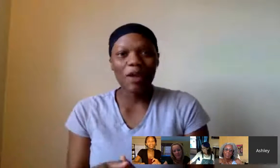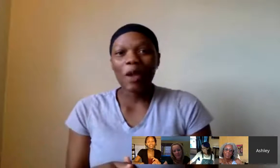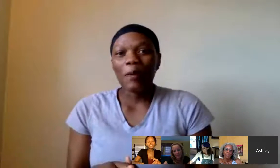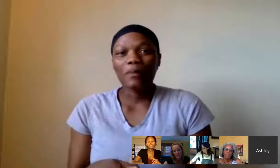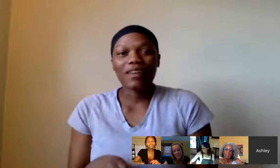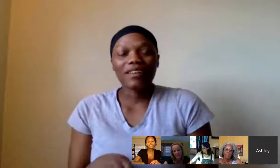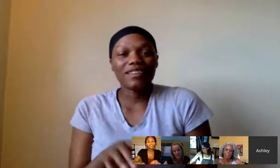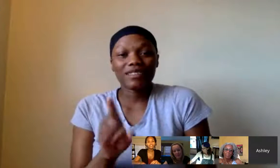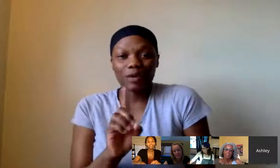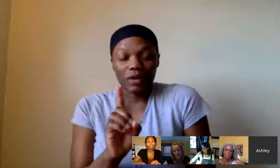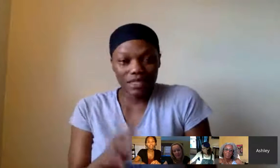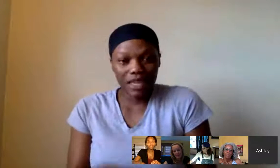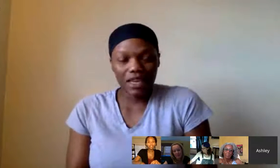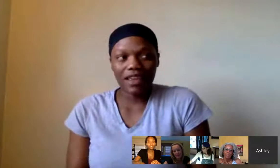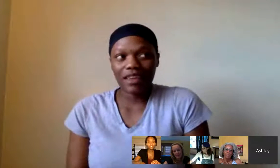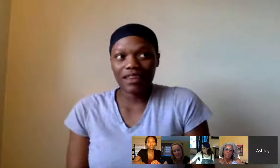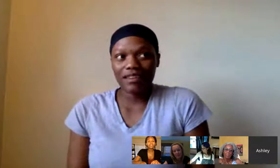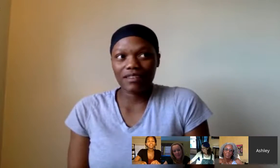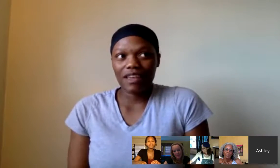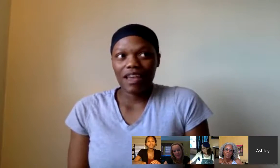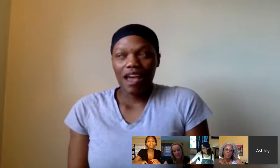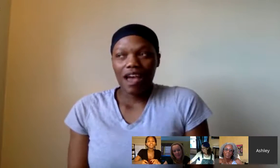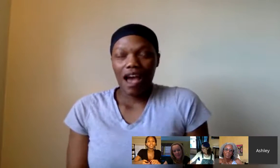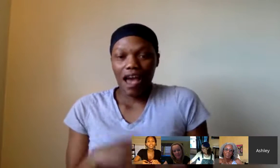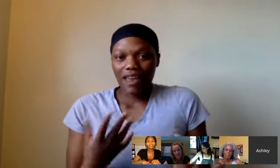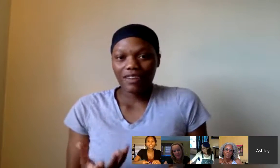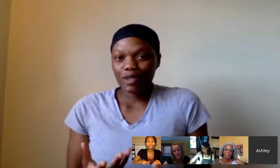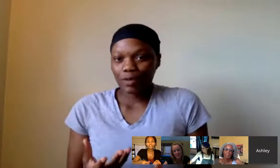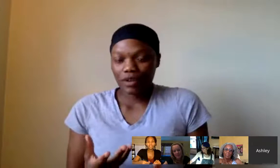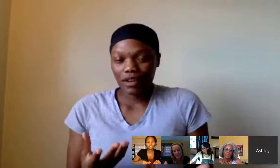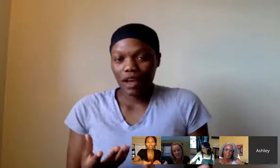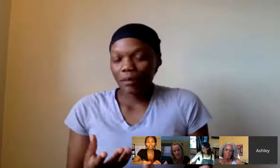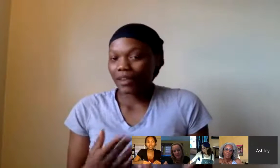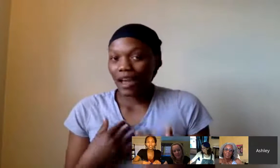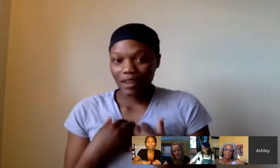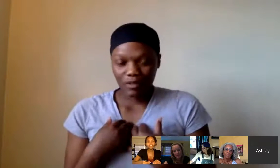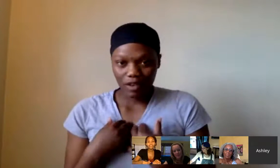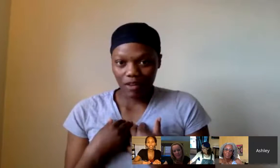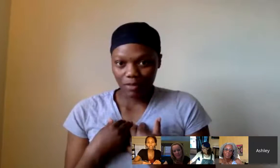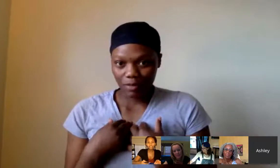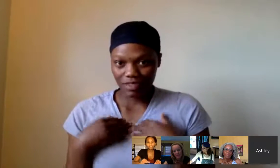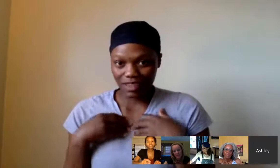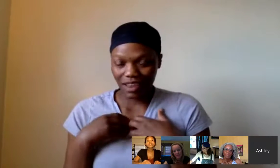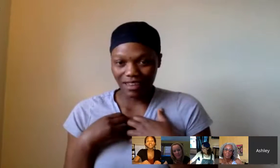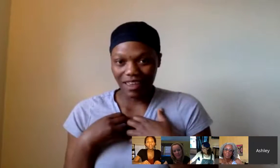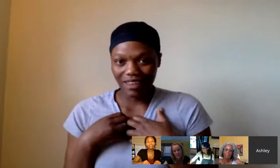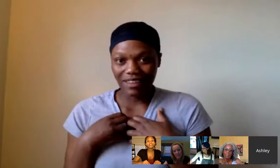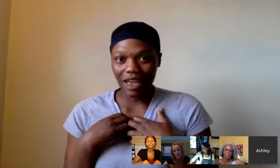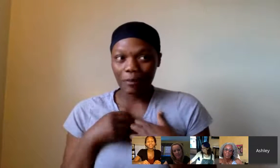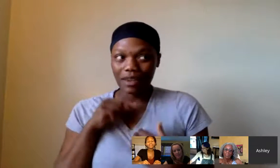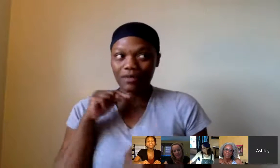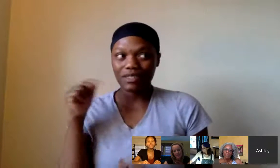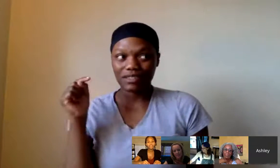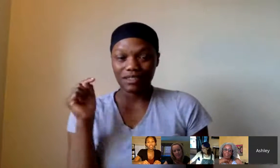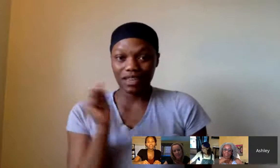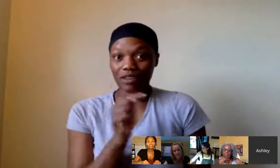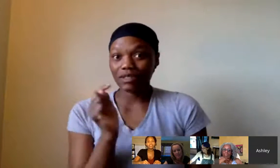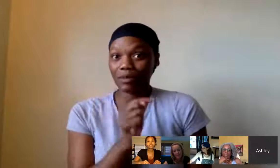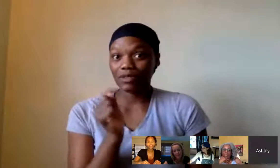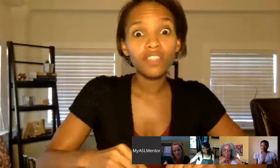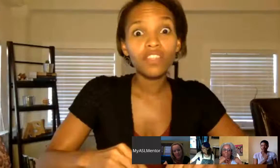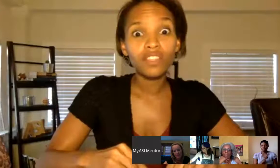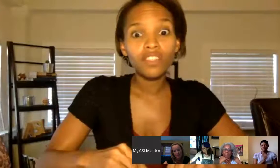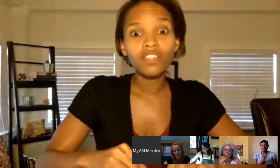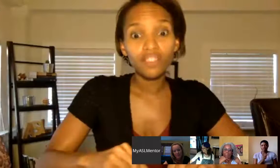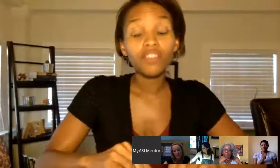say, but it starts with a D. And I had to interpret her comment. I didn't feel comfortable saying that. I mean, it was the hearing